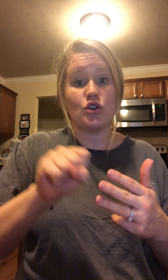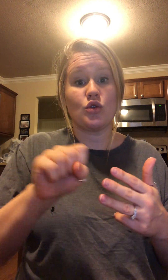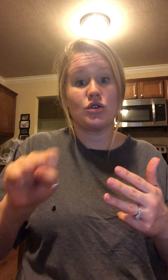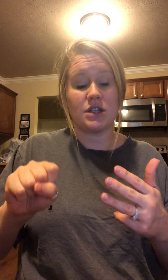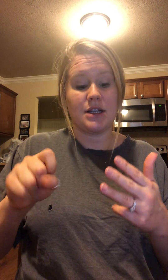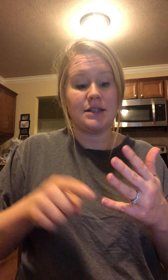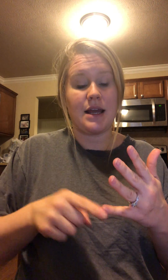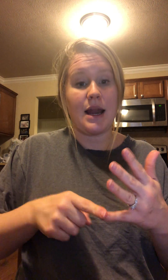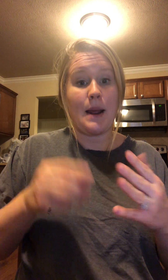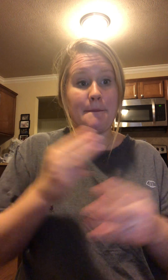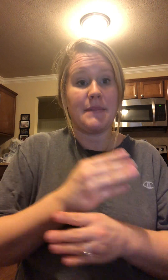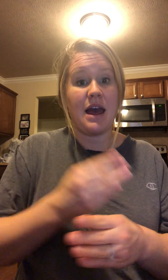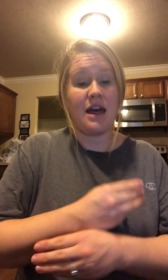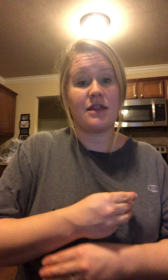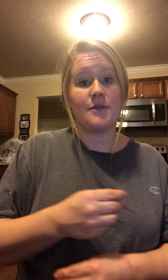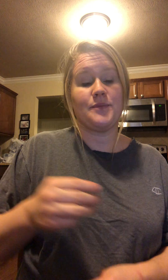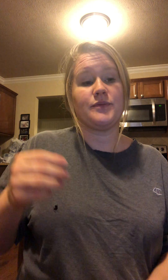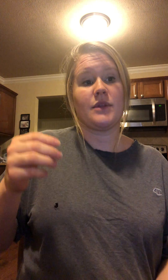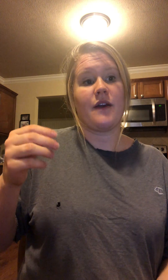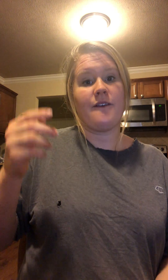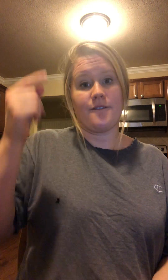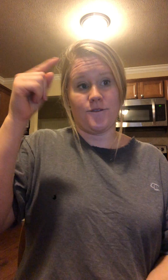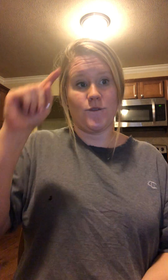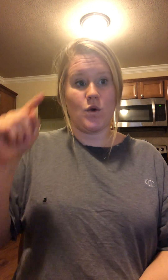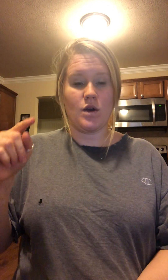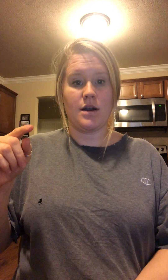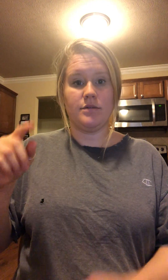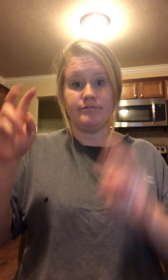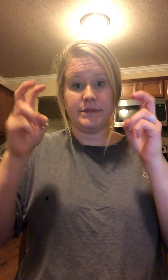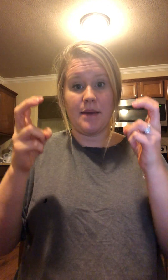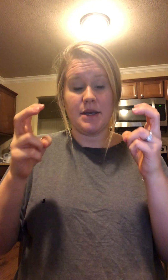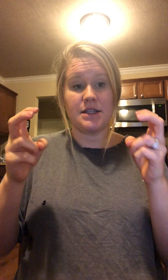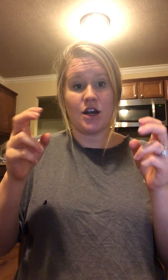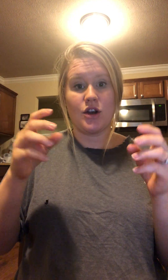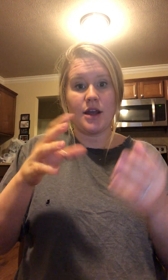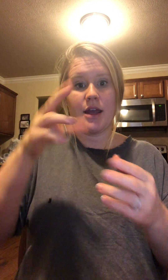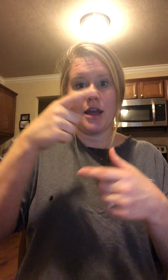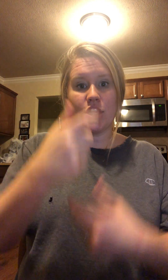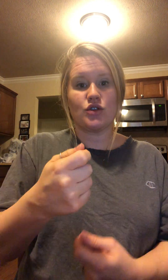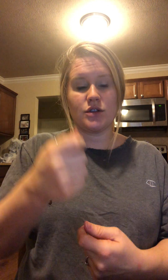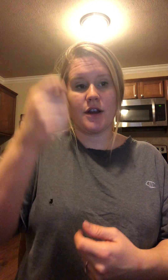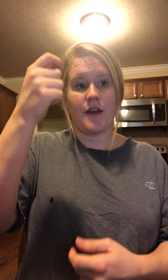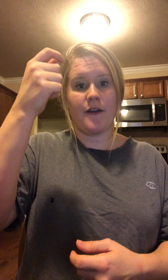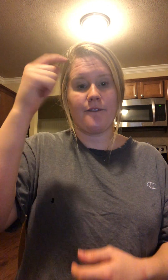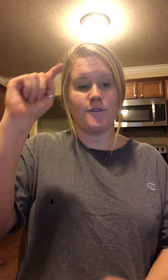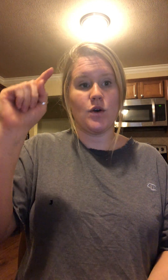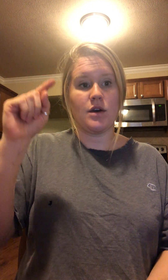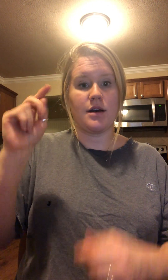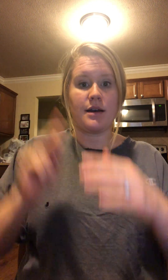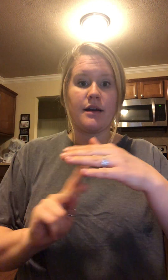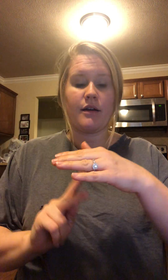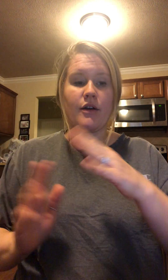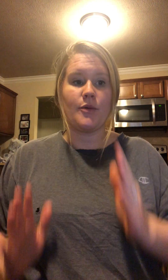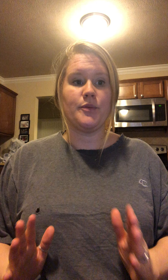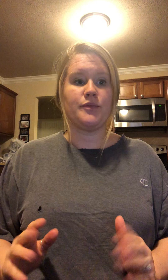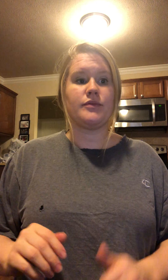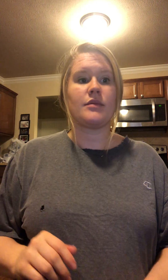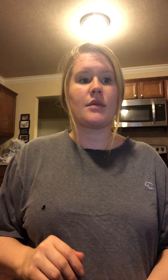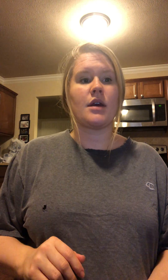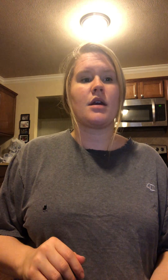of interest to kindergartners. Integrated learning really promotes learning on a deeper